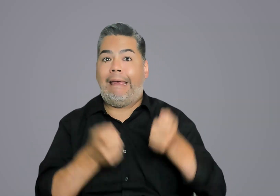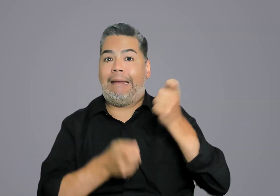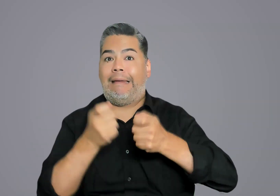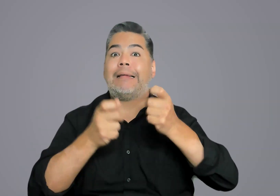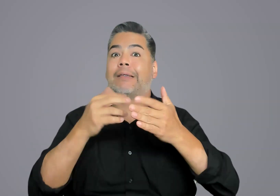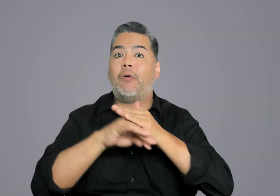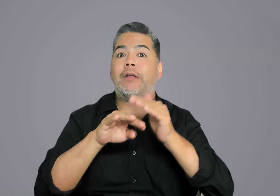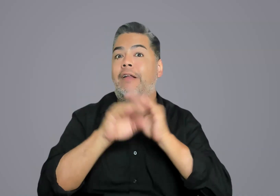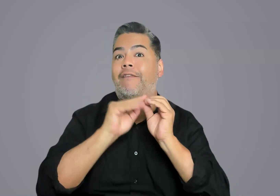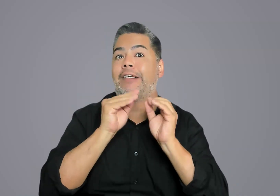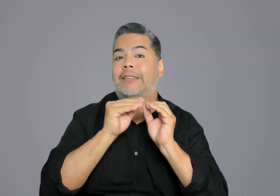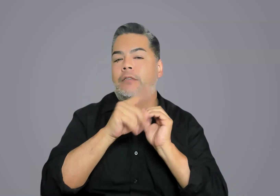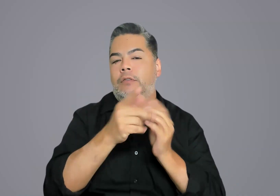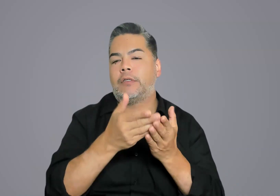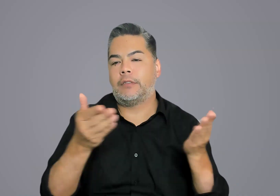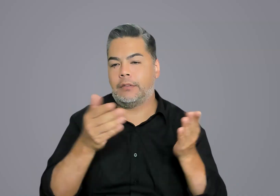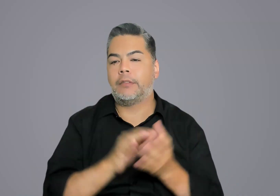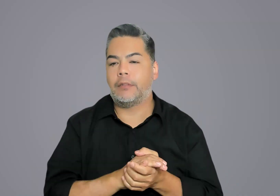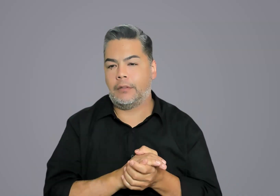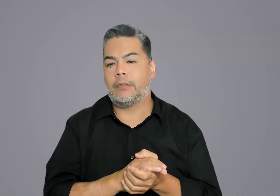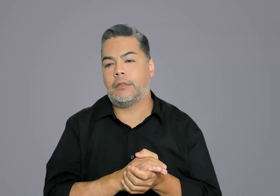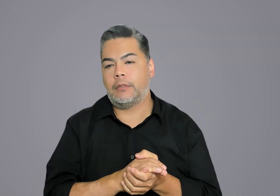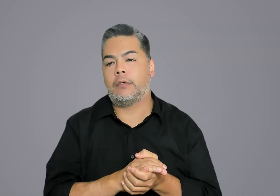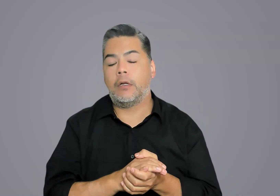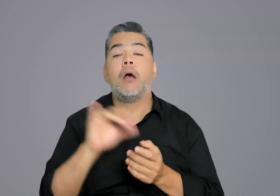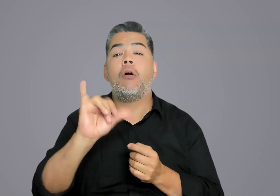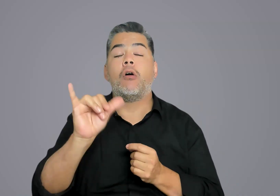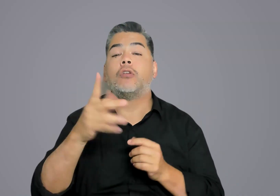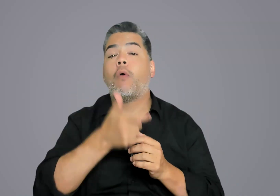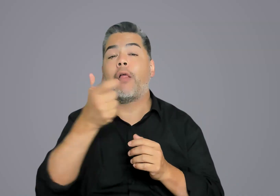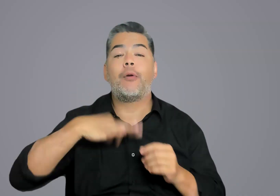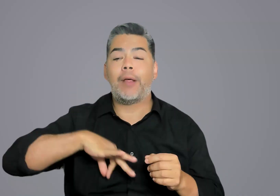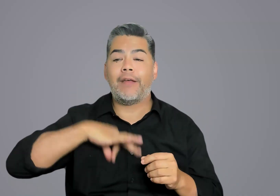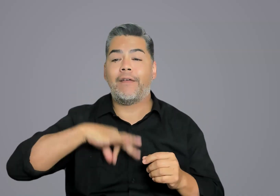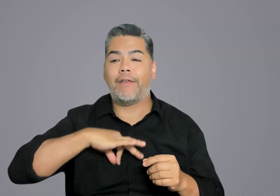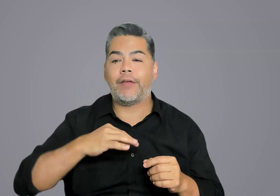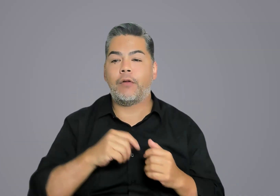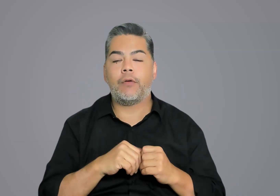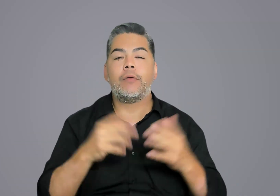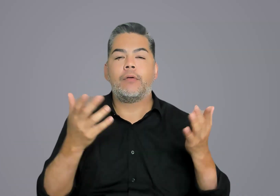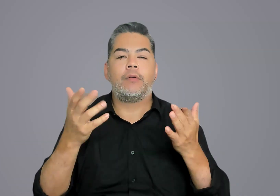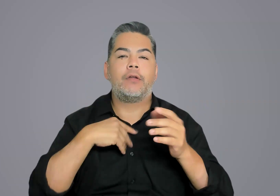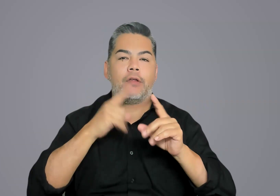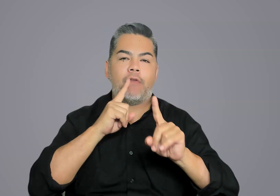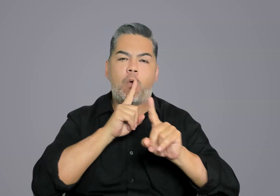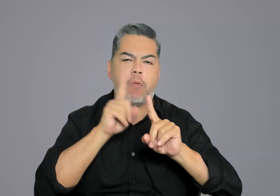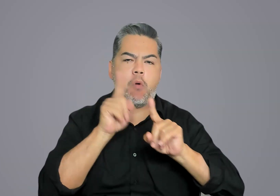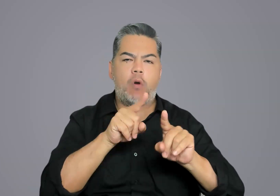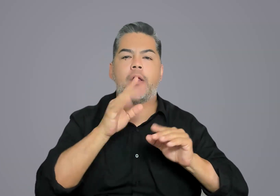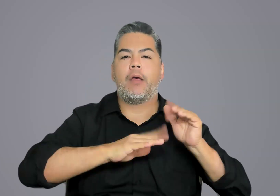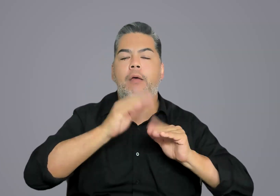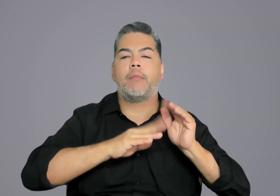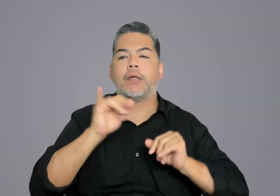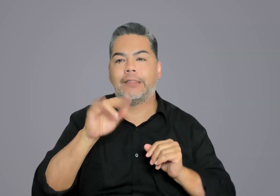in and fix those things. And the other benefit of these automated tools is you also get reporting built in. So you can